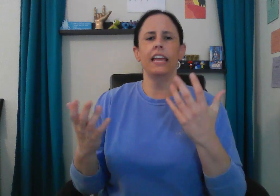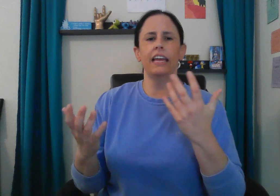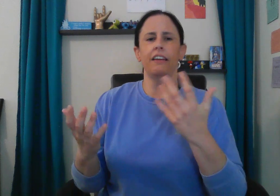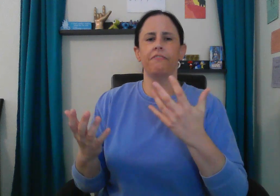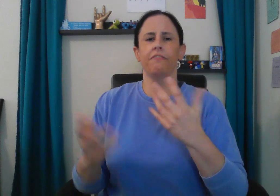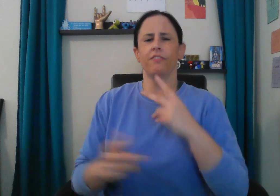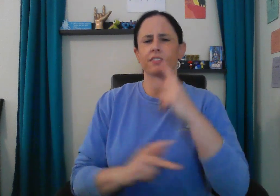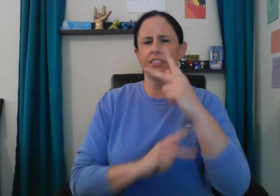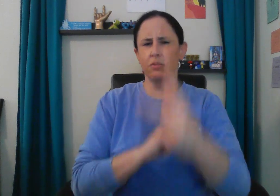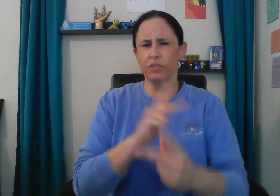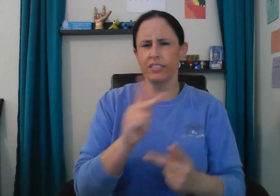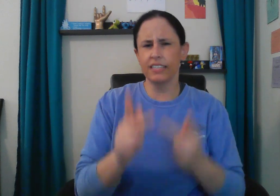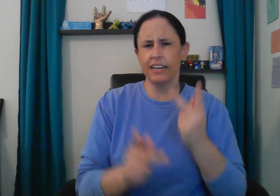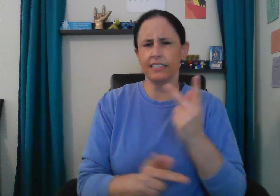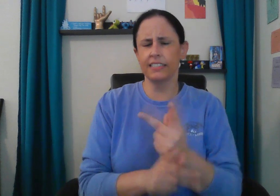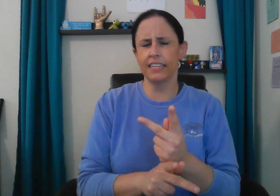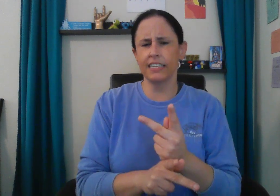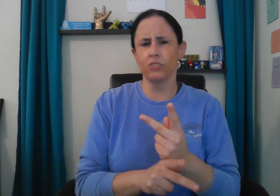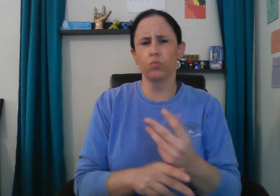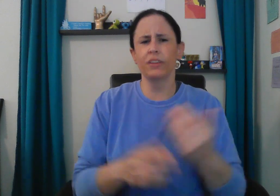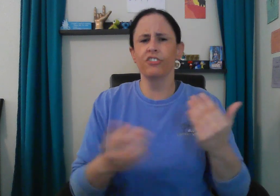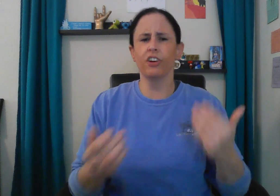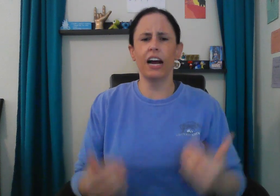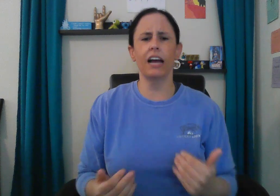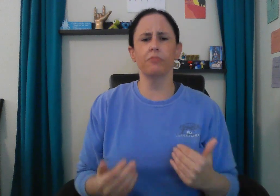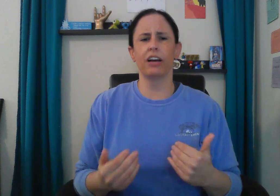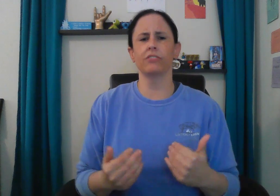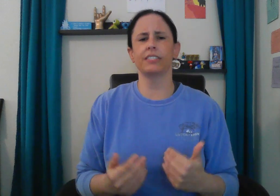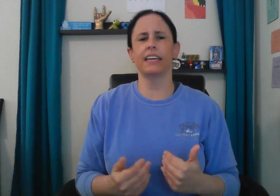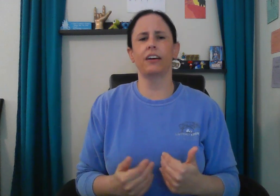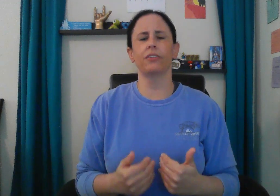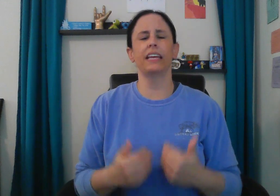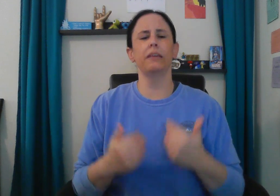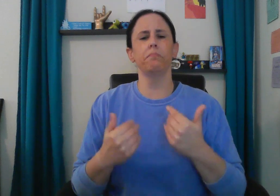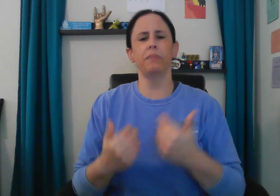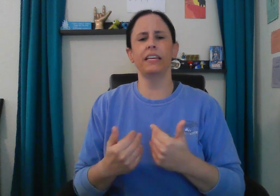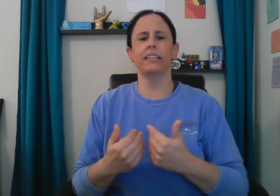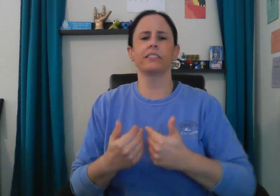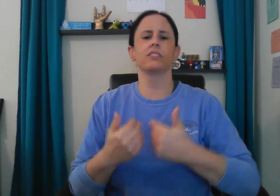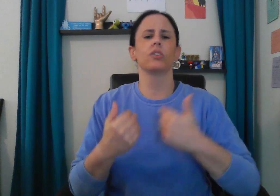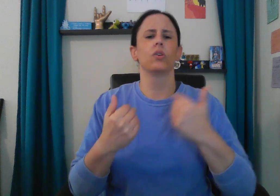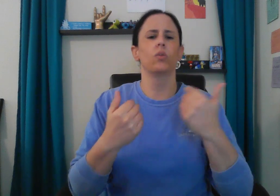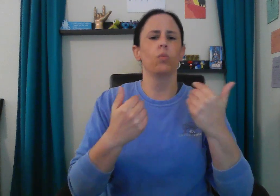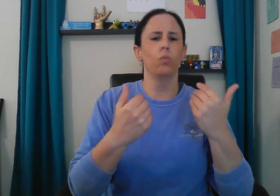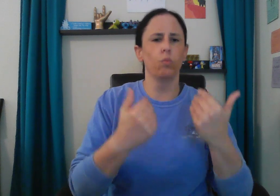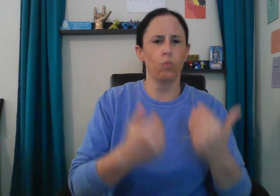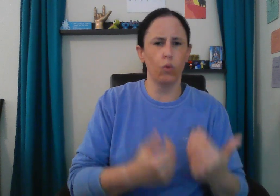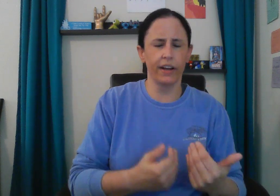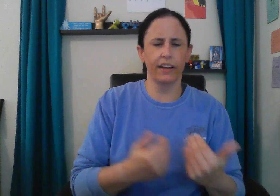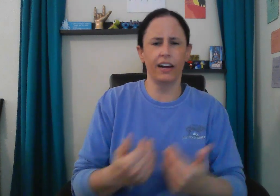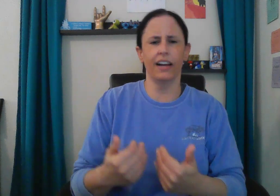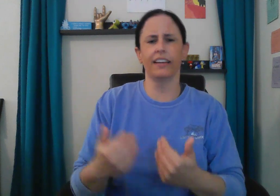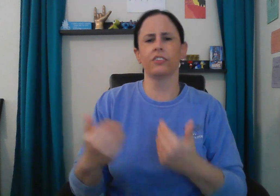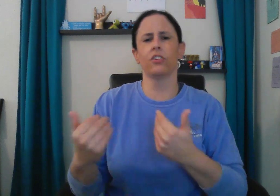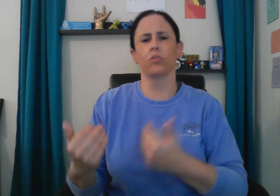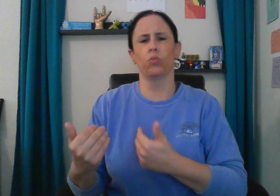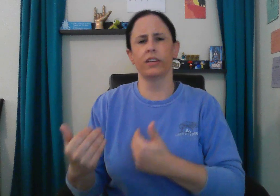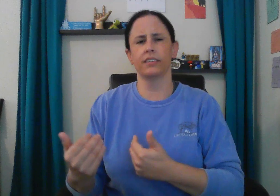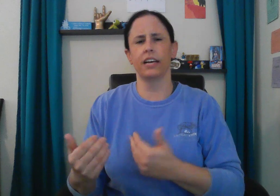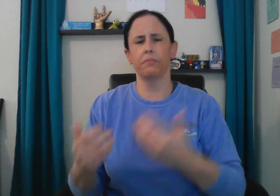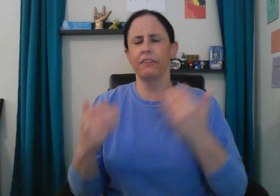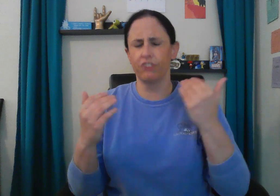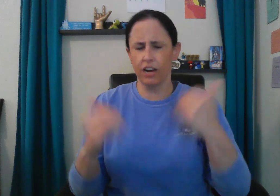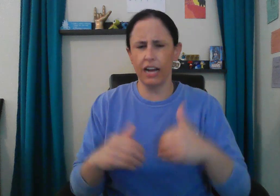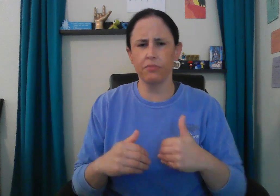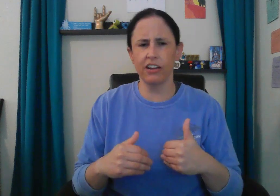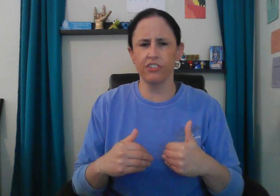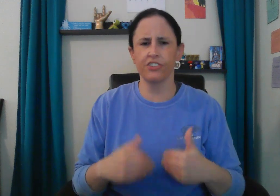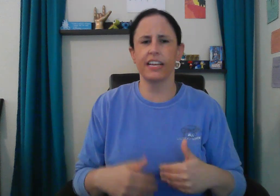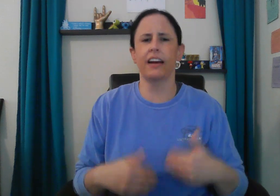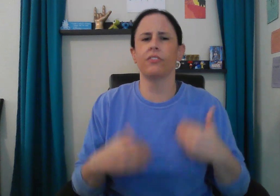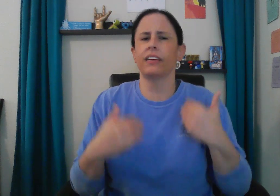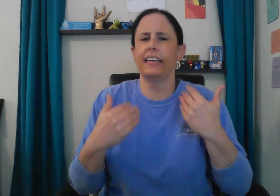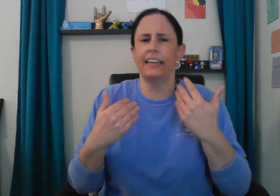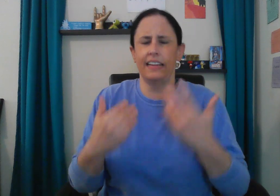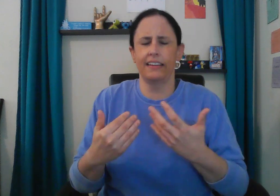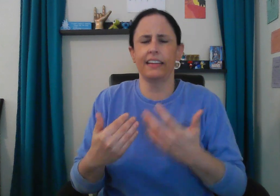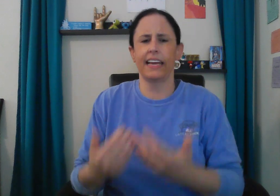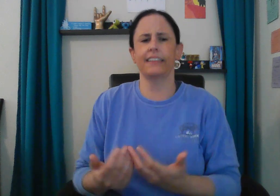If someone signs this with their eyebrows down, it means what kind or what type. If their eyebrows are down, it indicates